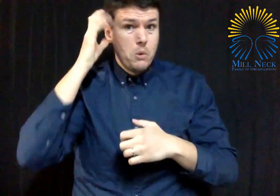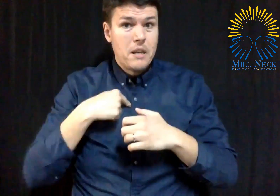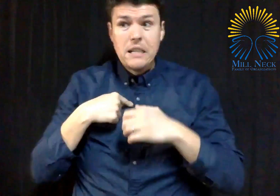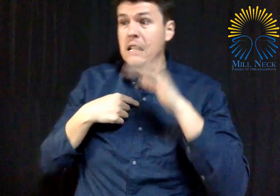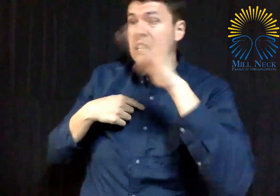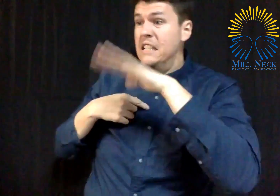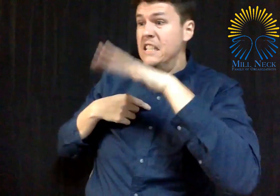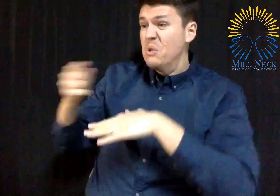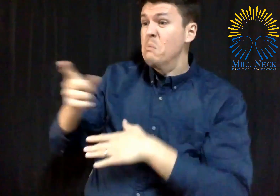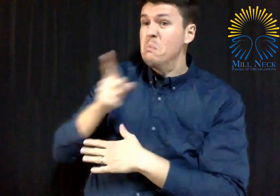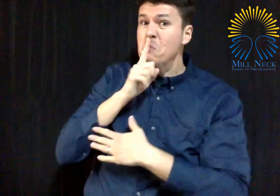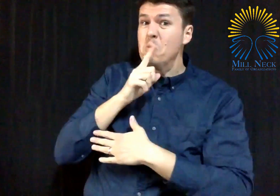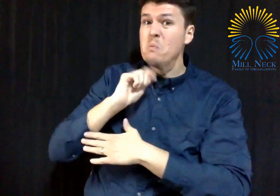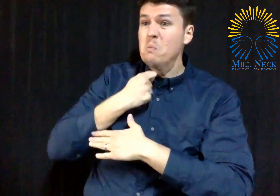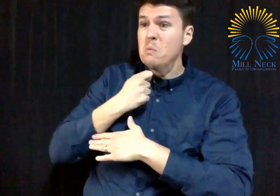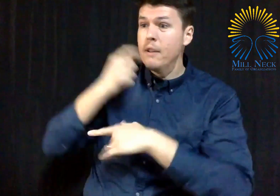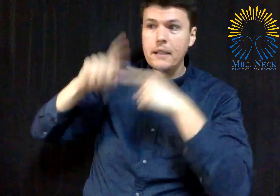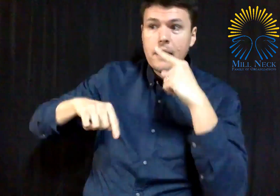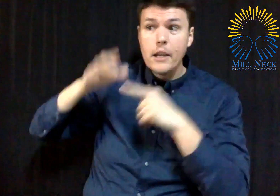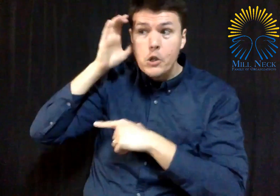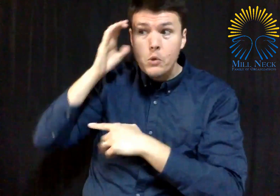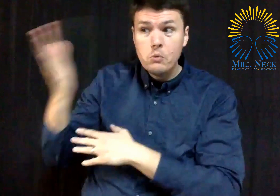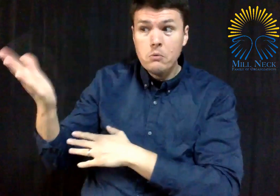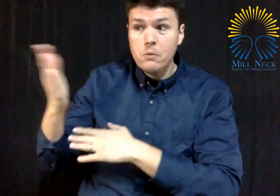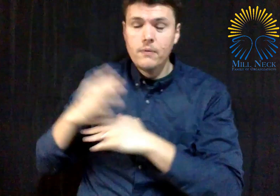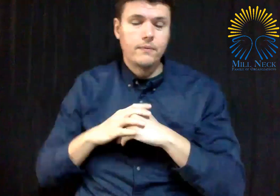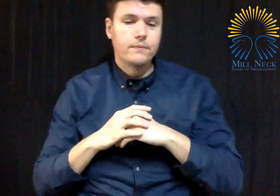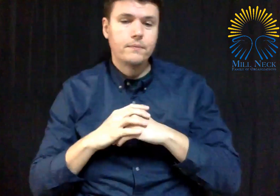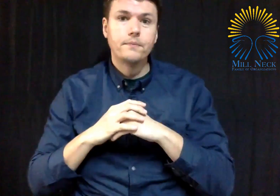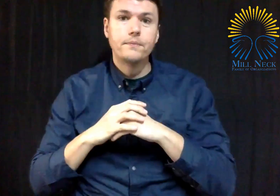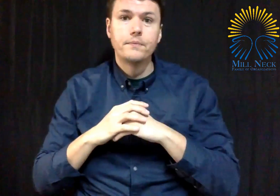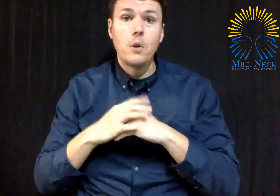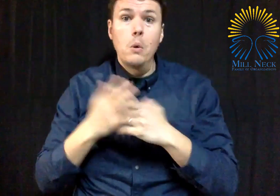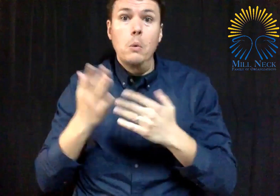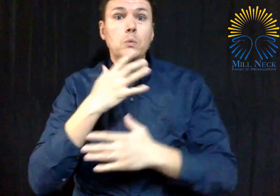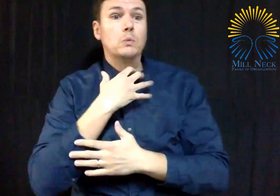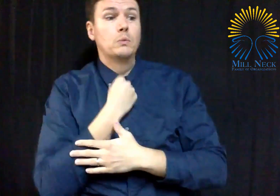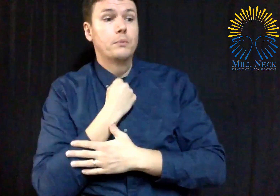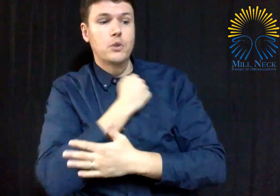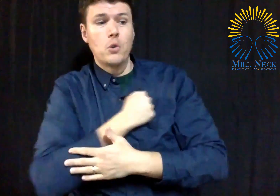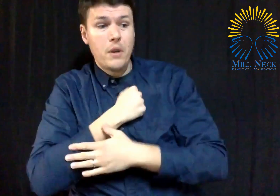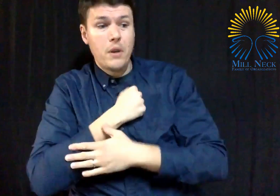you're muted. We can't hear you. Oh, sorry. Can everyone hear me now?